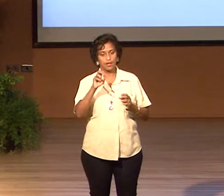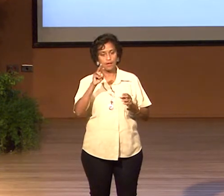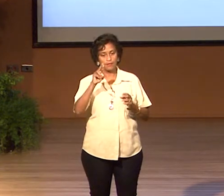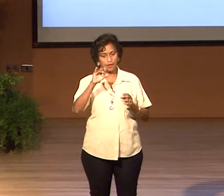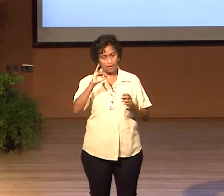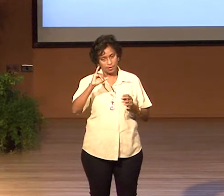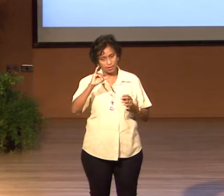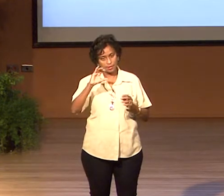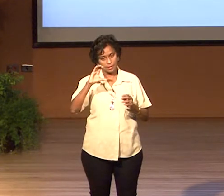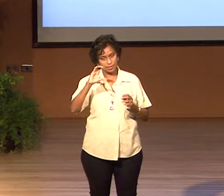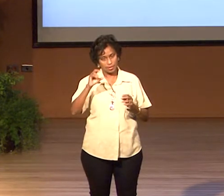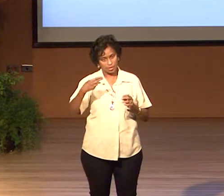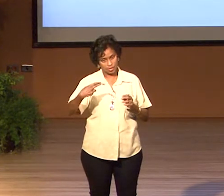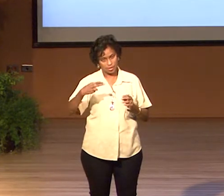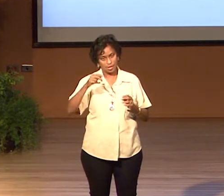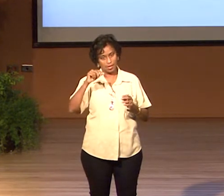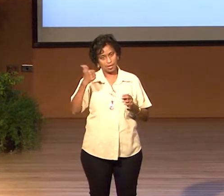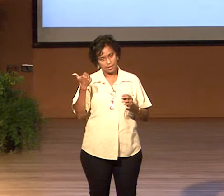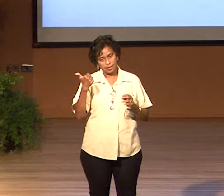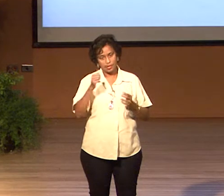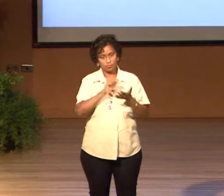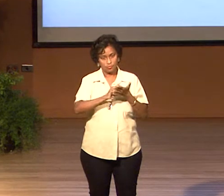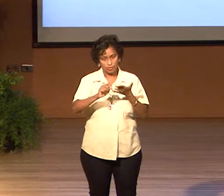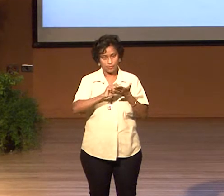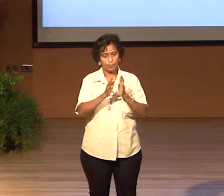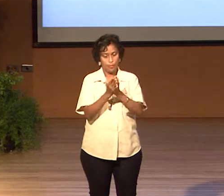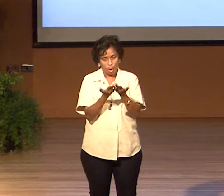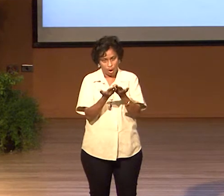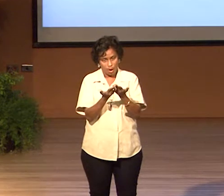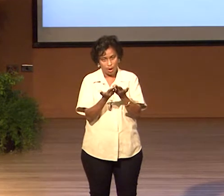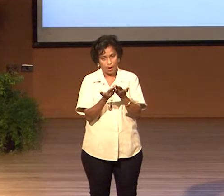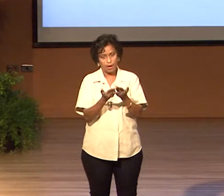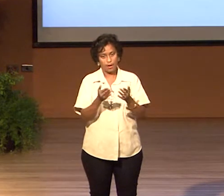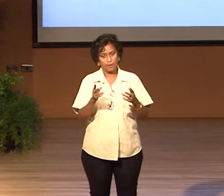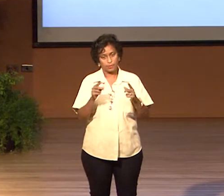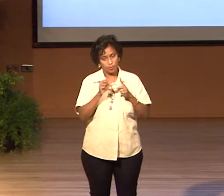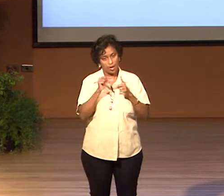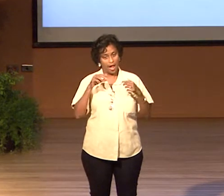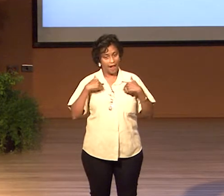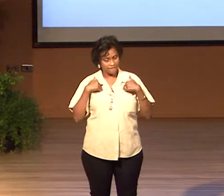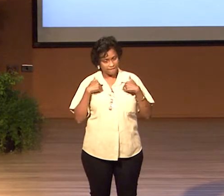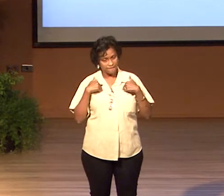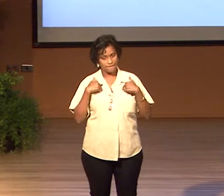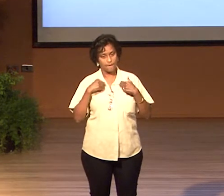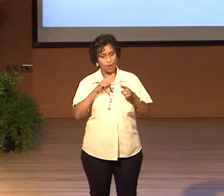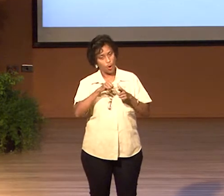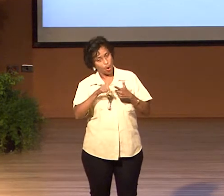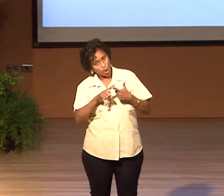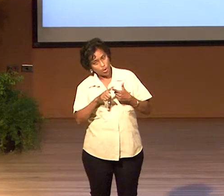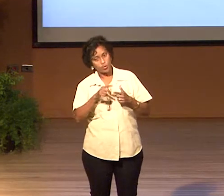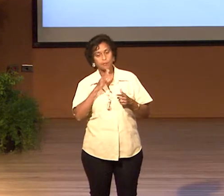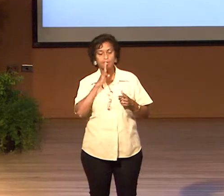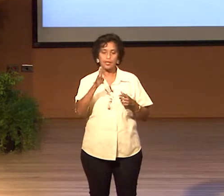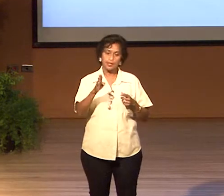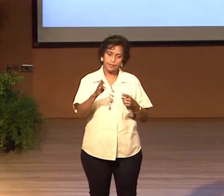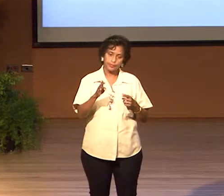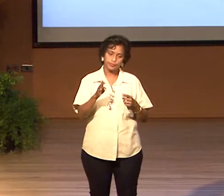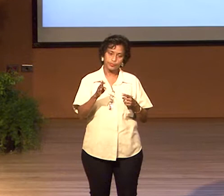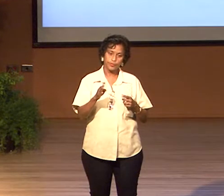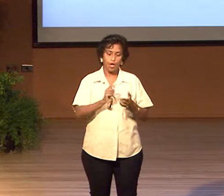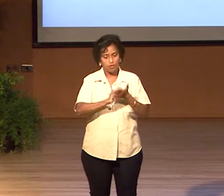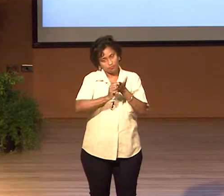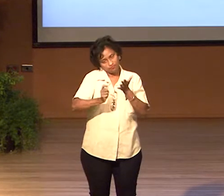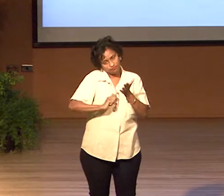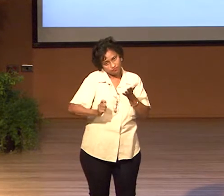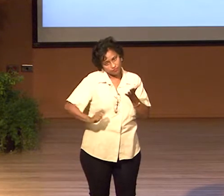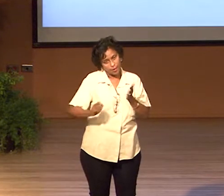wrote a book in 1976 called To Have or To Be. And he postulated this dichotomy